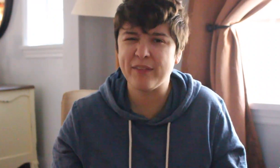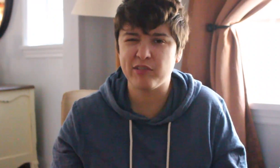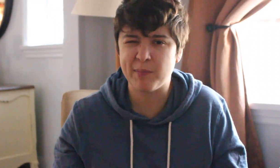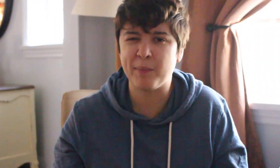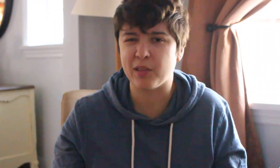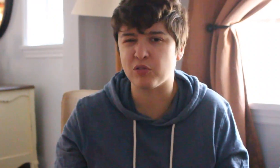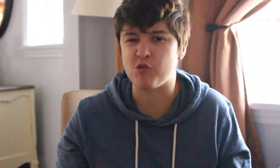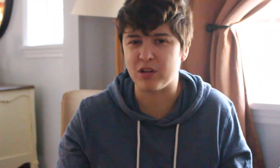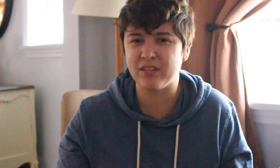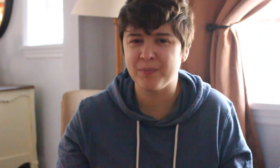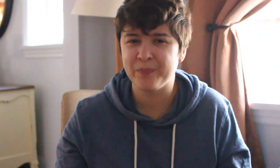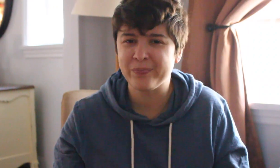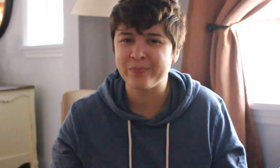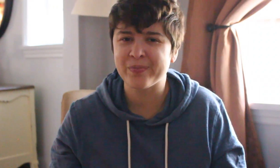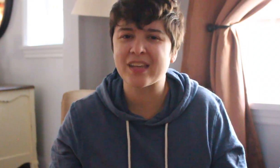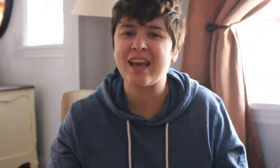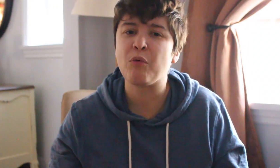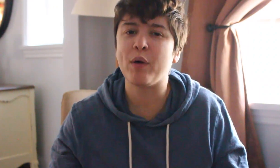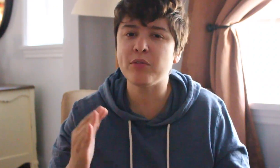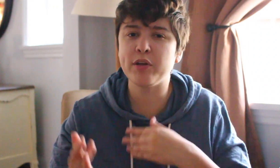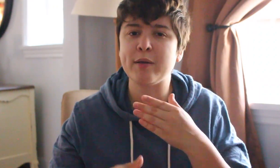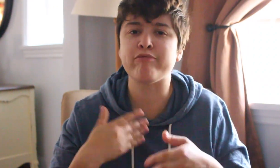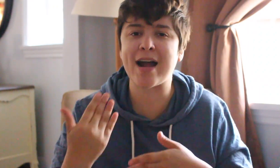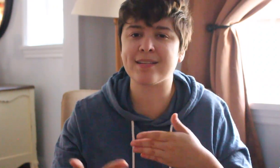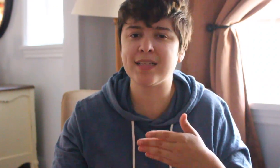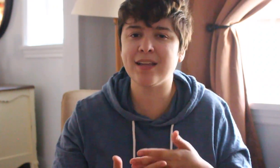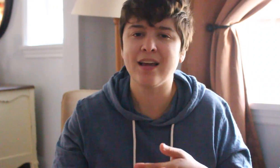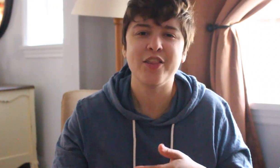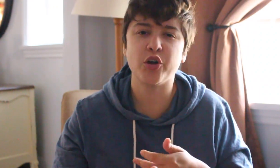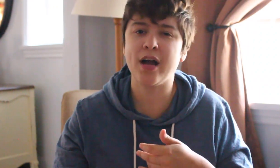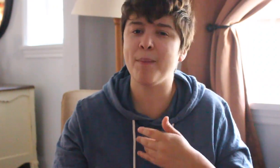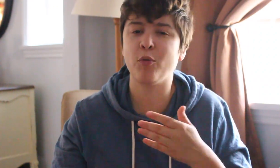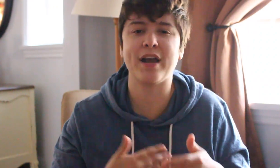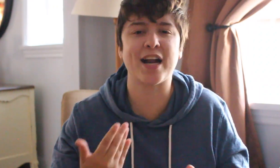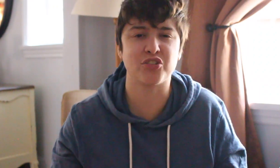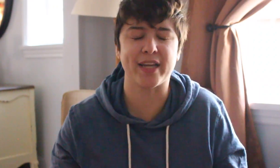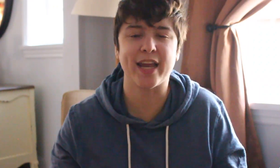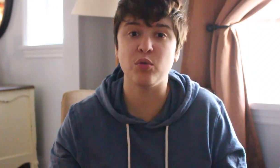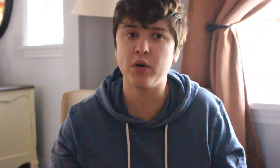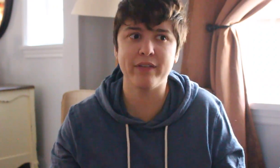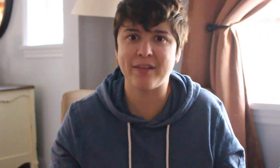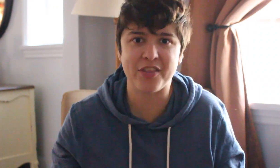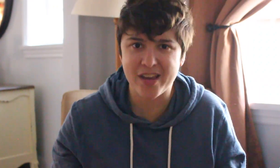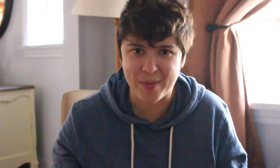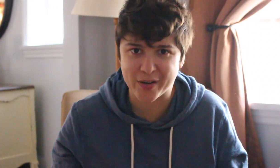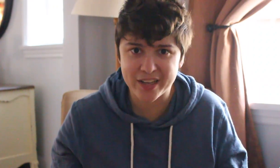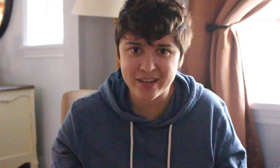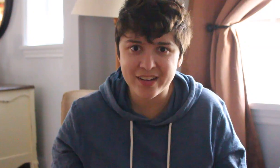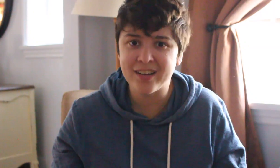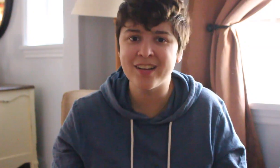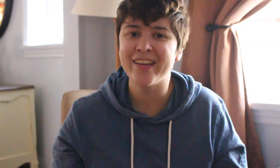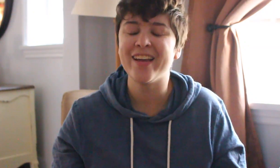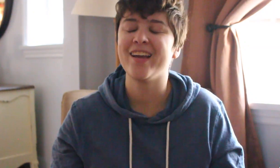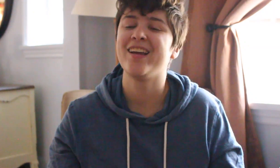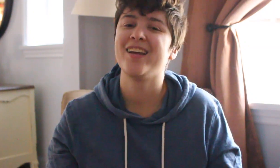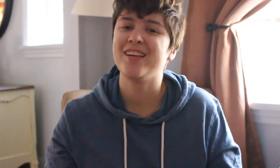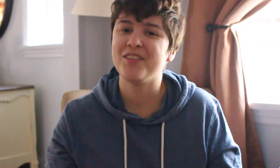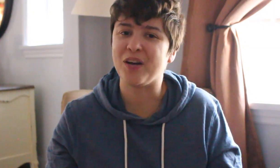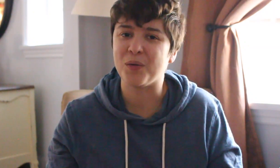have to remember those rules. Once we keep practicing they'll come more naturally and you won't even have to think about it. So